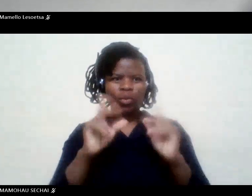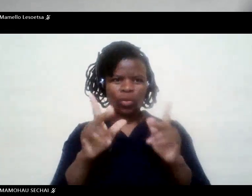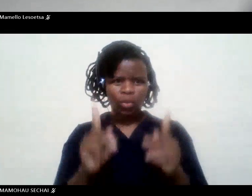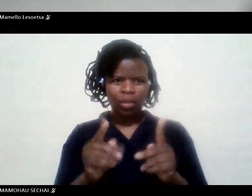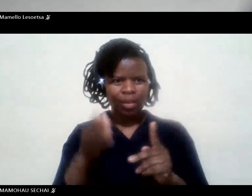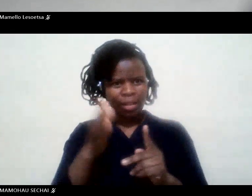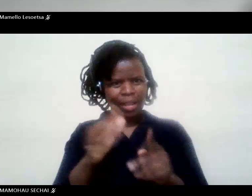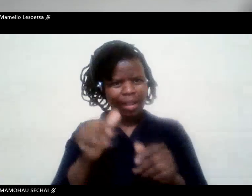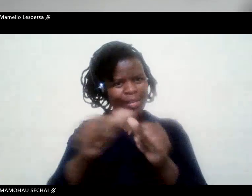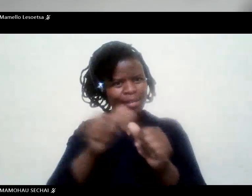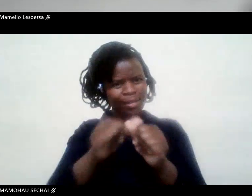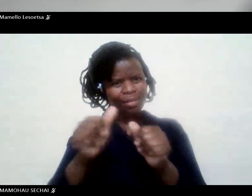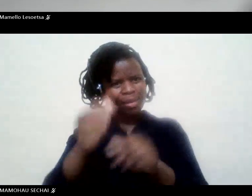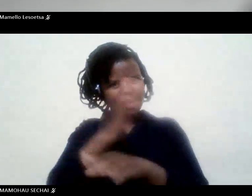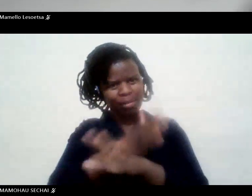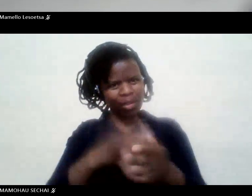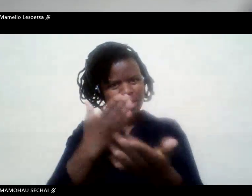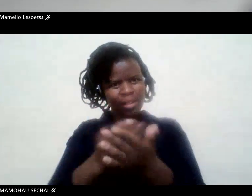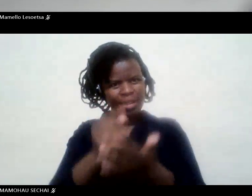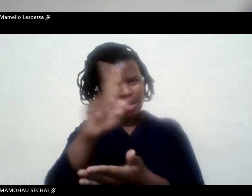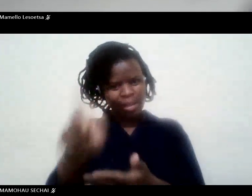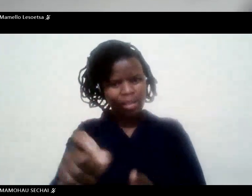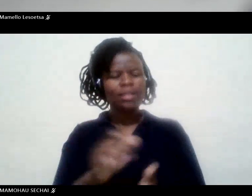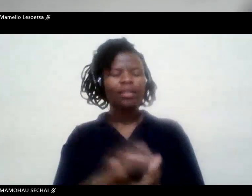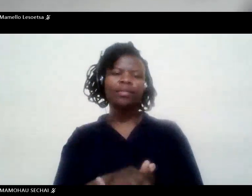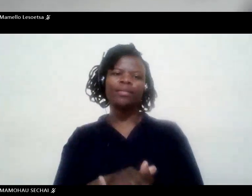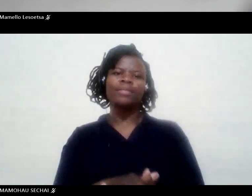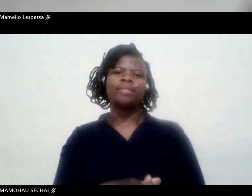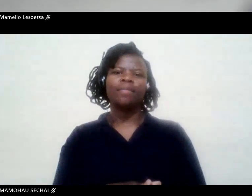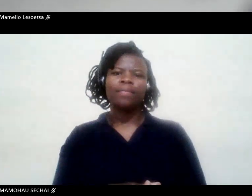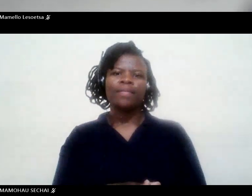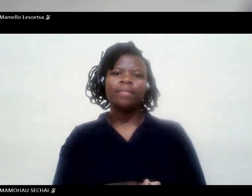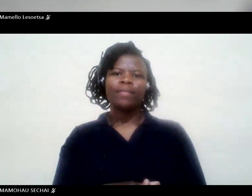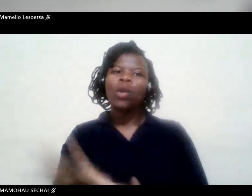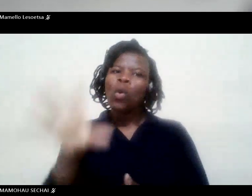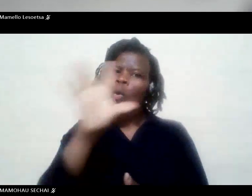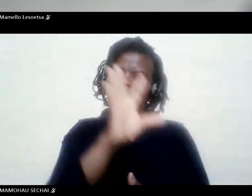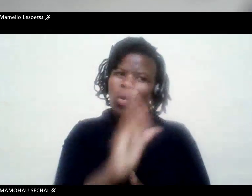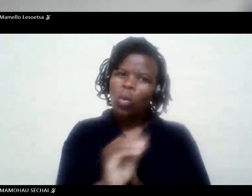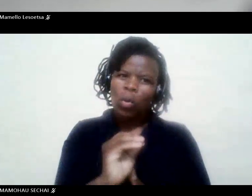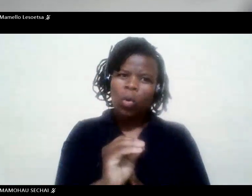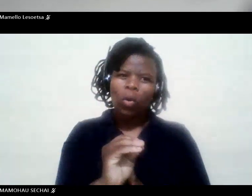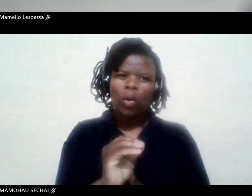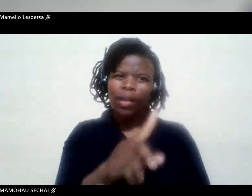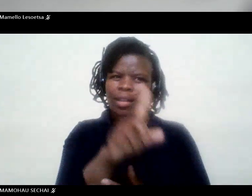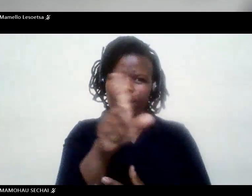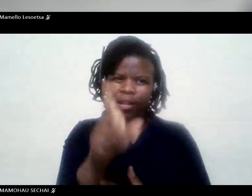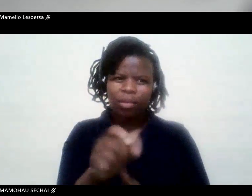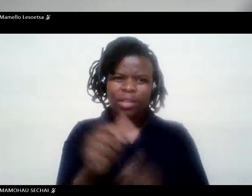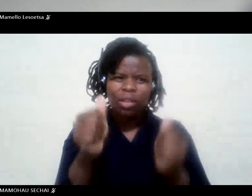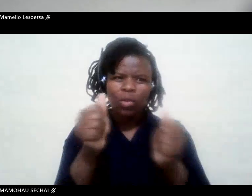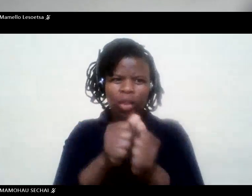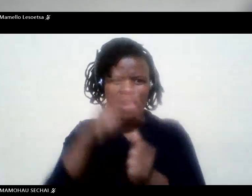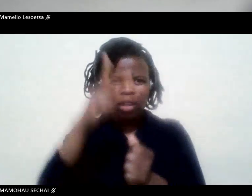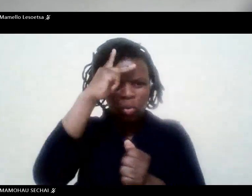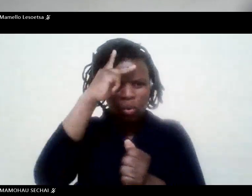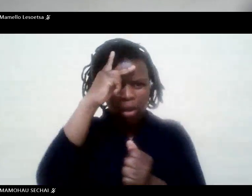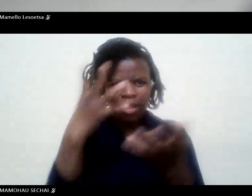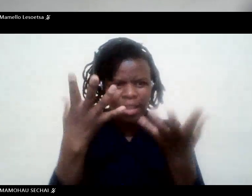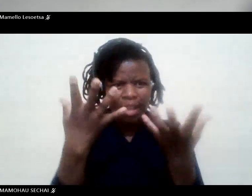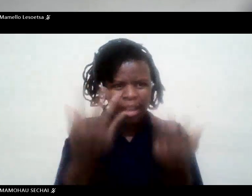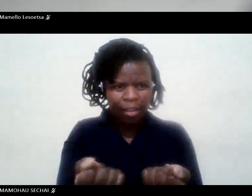that better position look like with the knowledge you have from the course so far? Because,